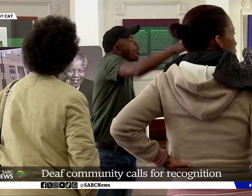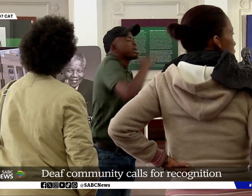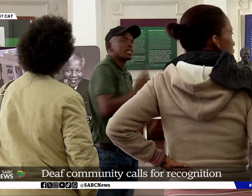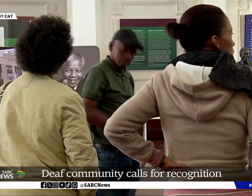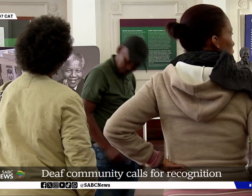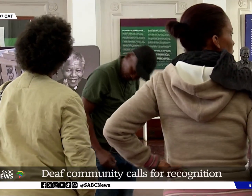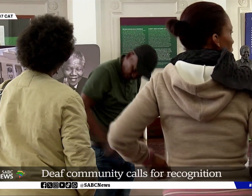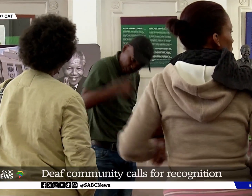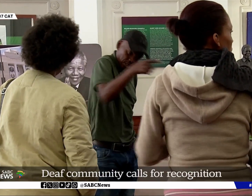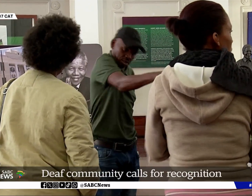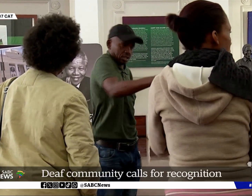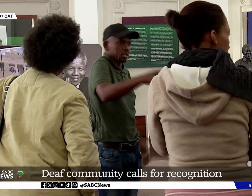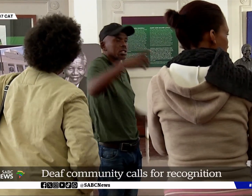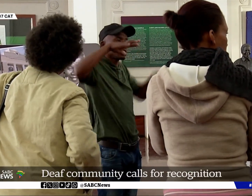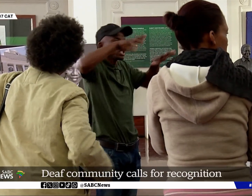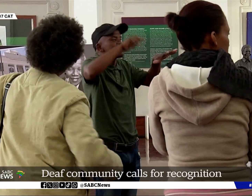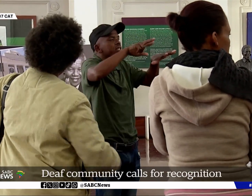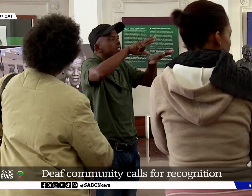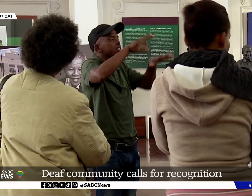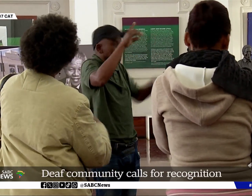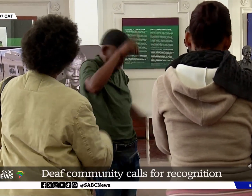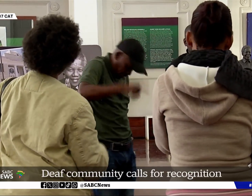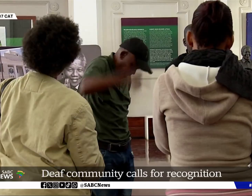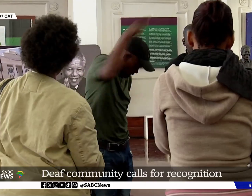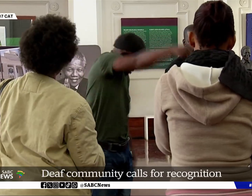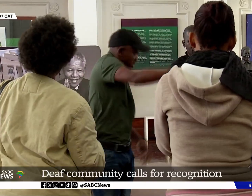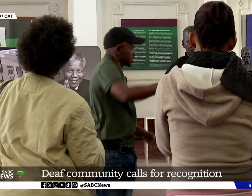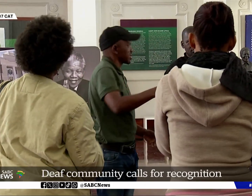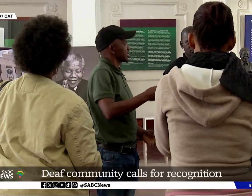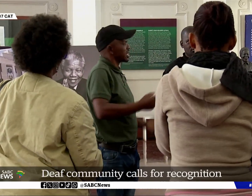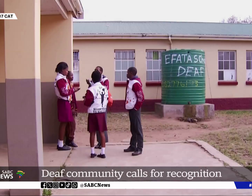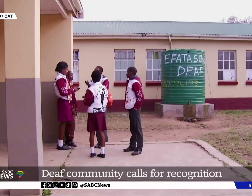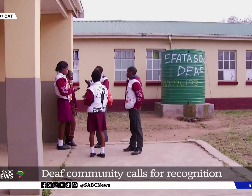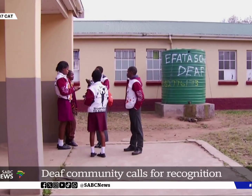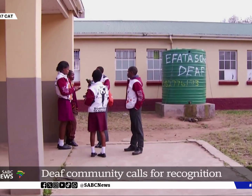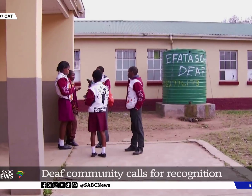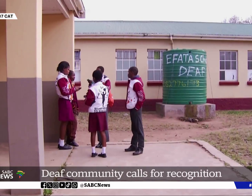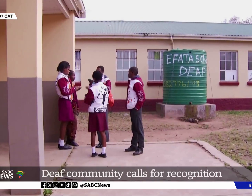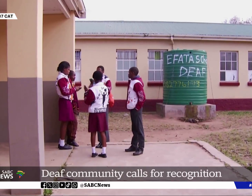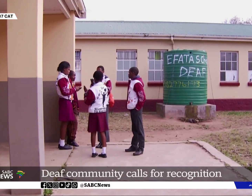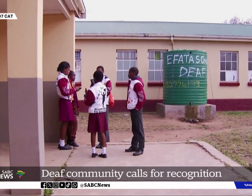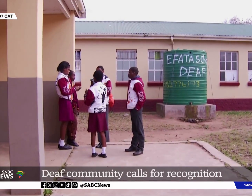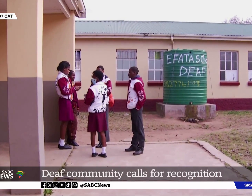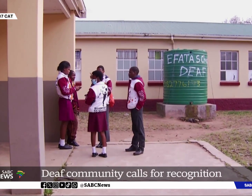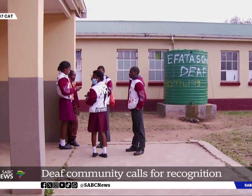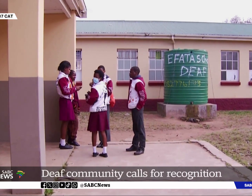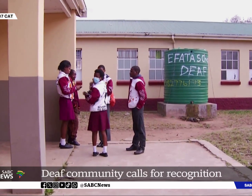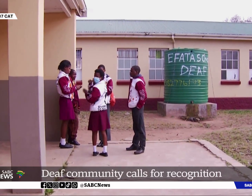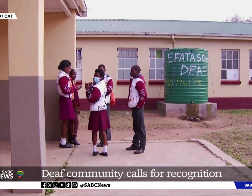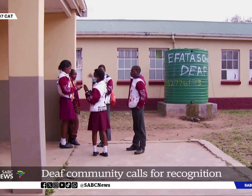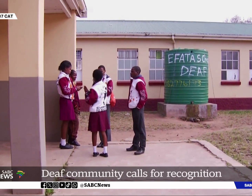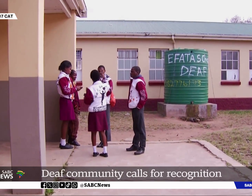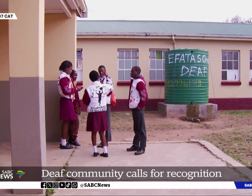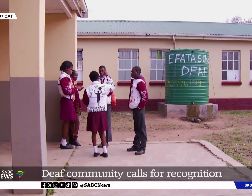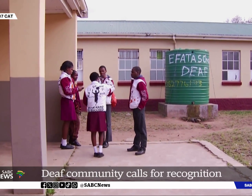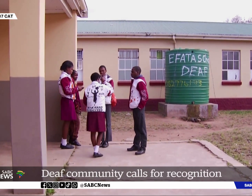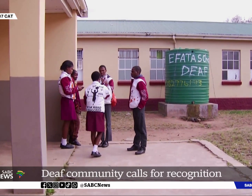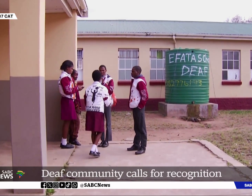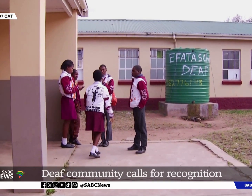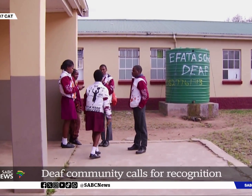Deaf Committee for their interpreters and local sign dialect to be included as part of the official sign language. 5 students